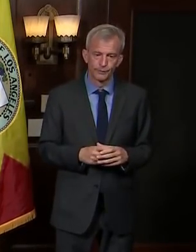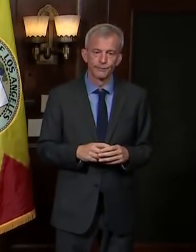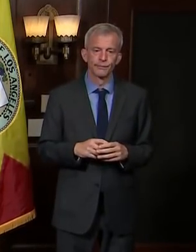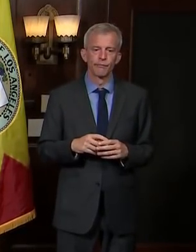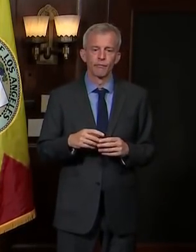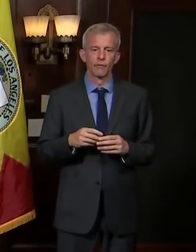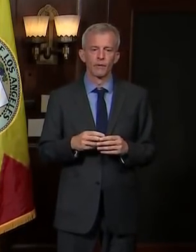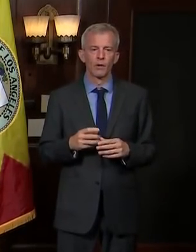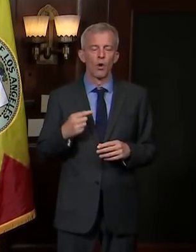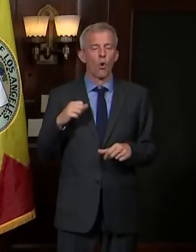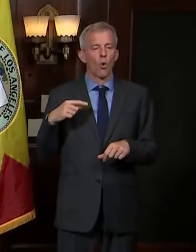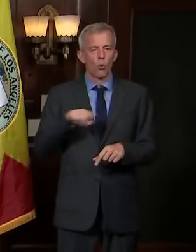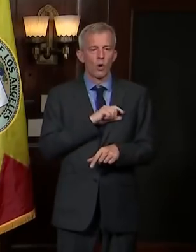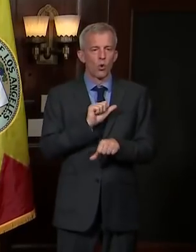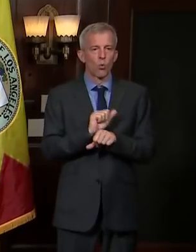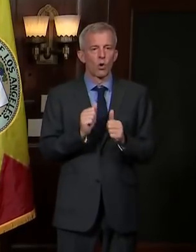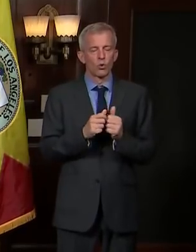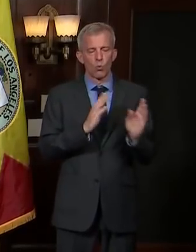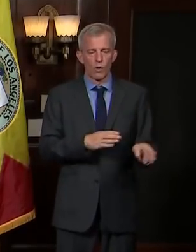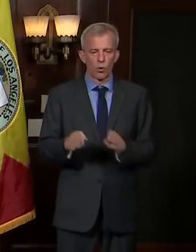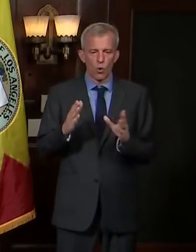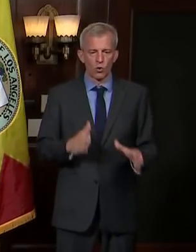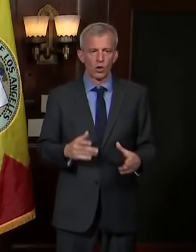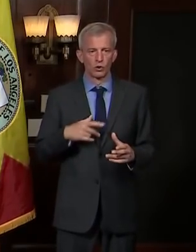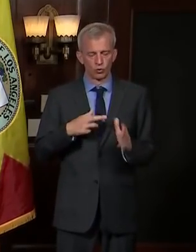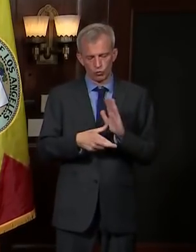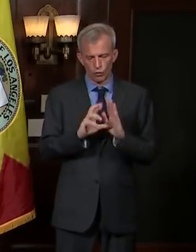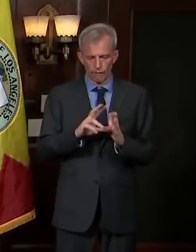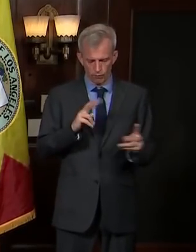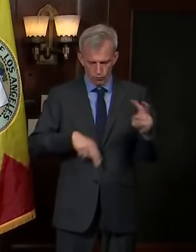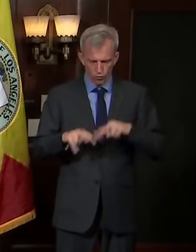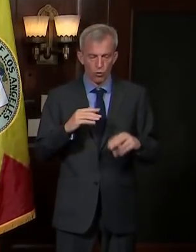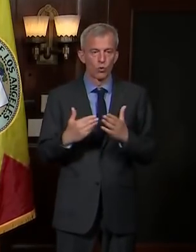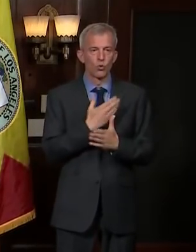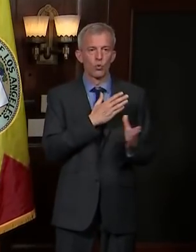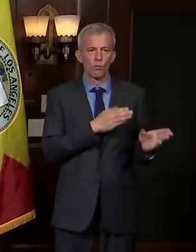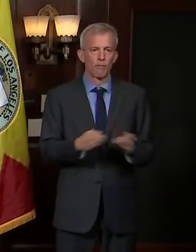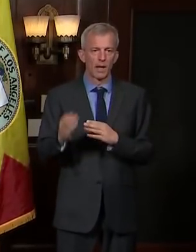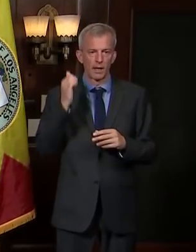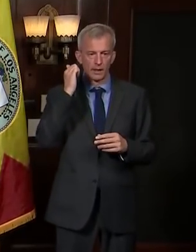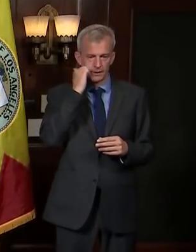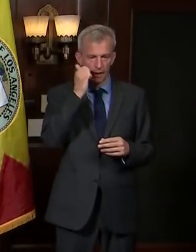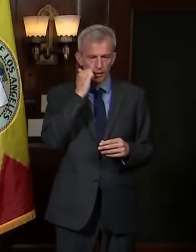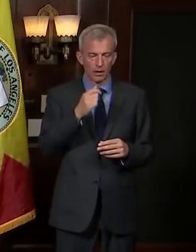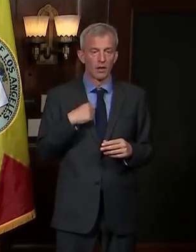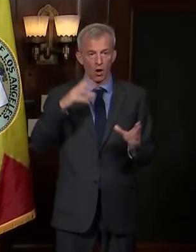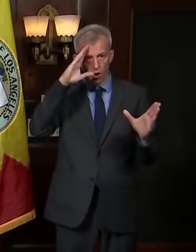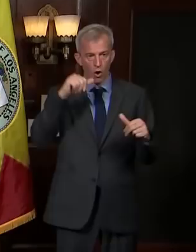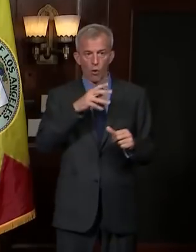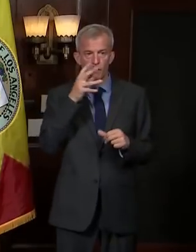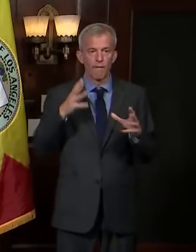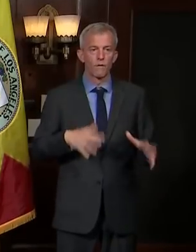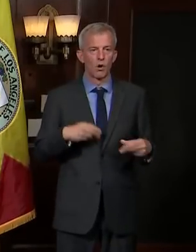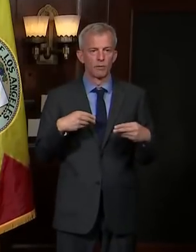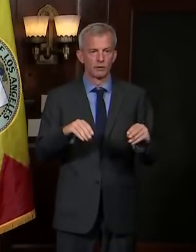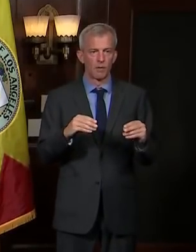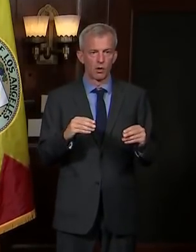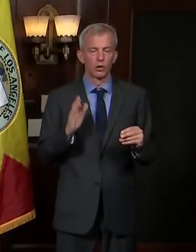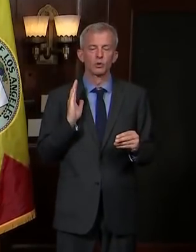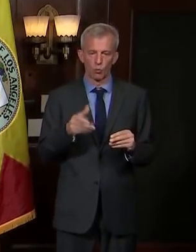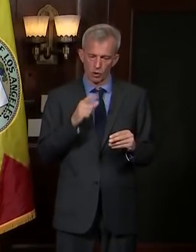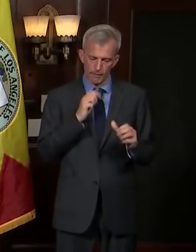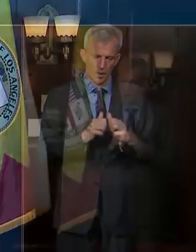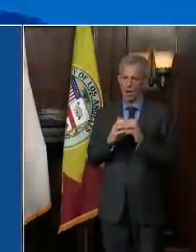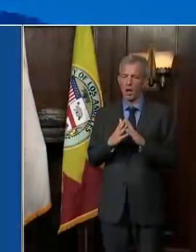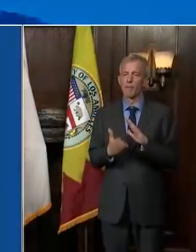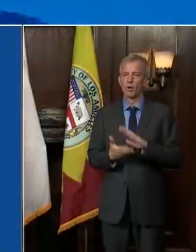new plans every day, and I hope that all farmers markets in the city will be up and running soon. So to check on the farmers markets that have approved